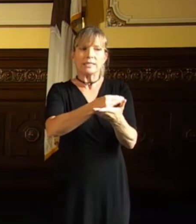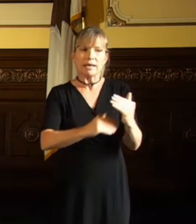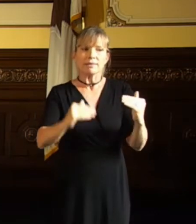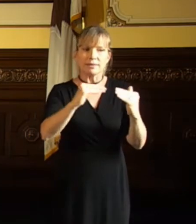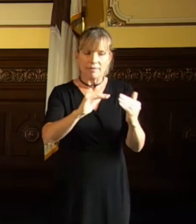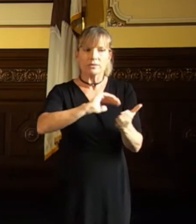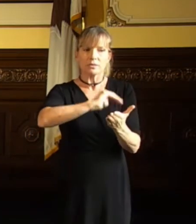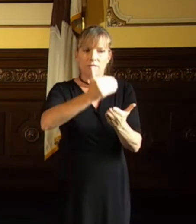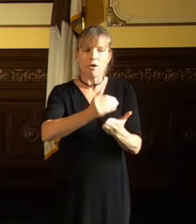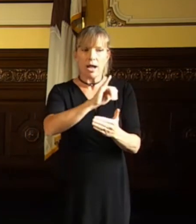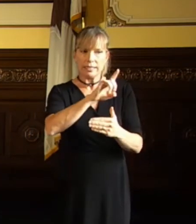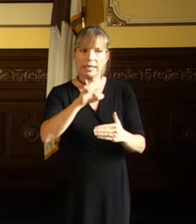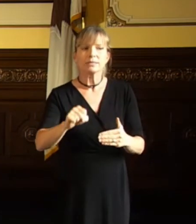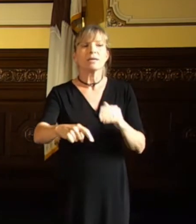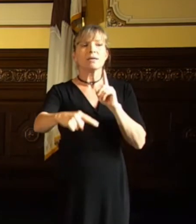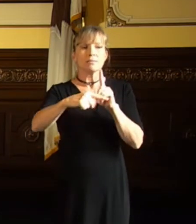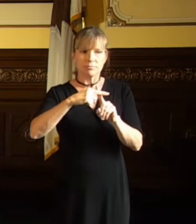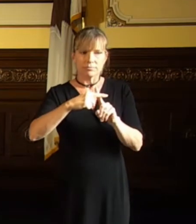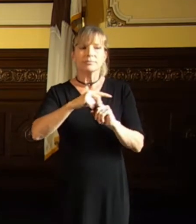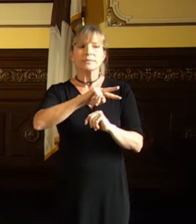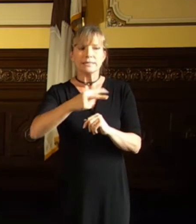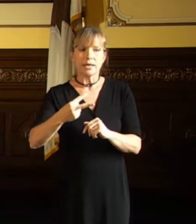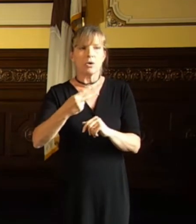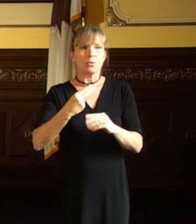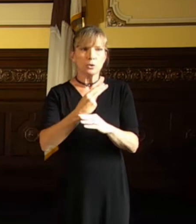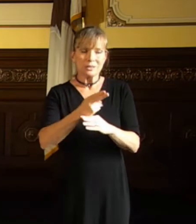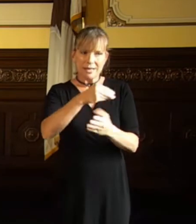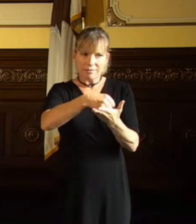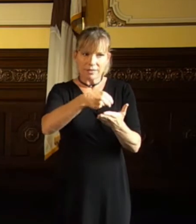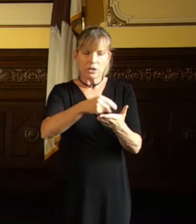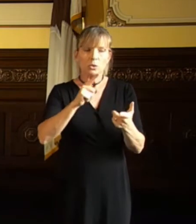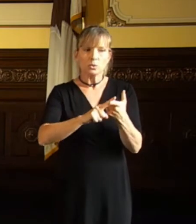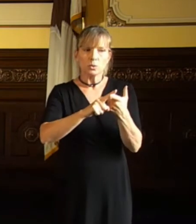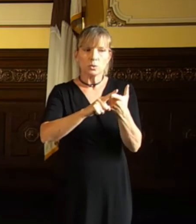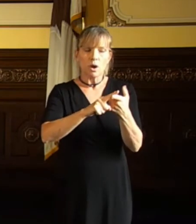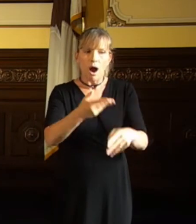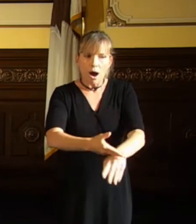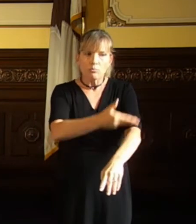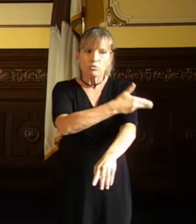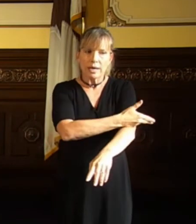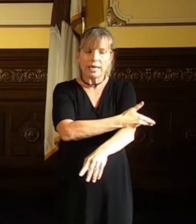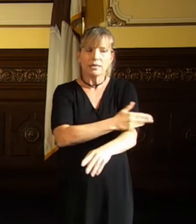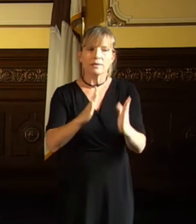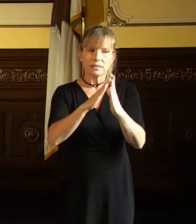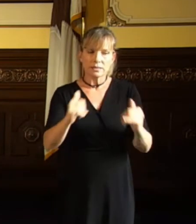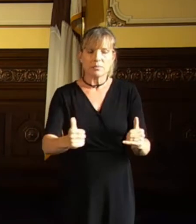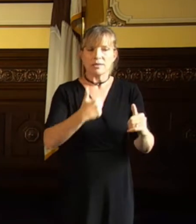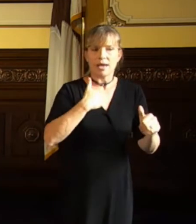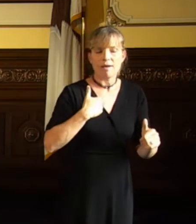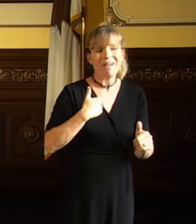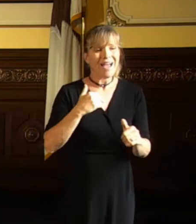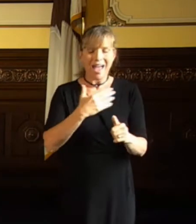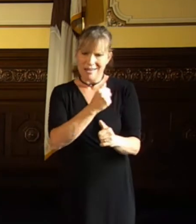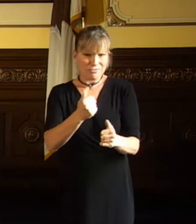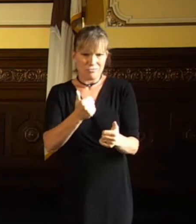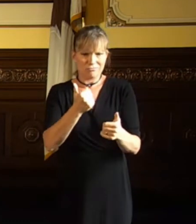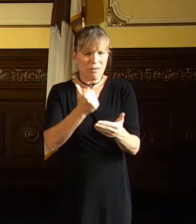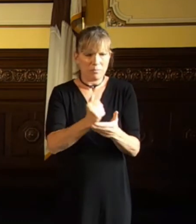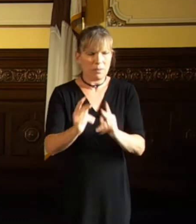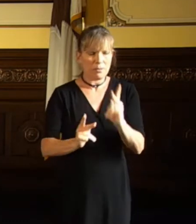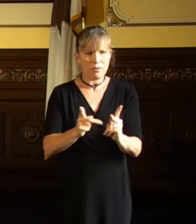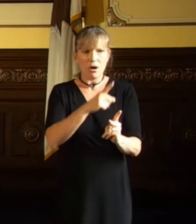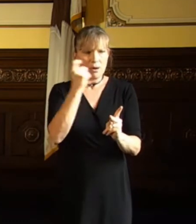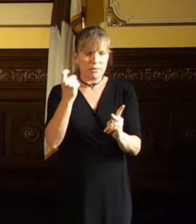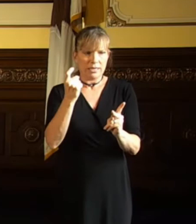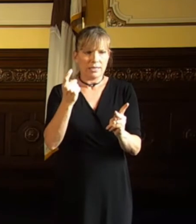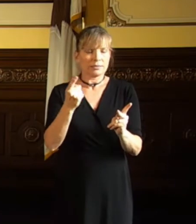IDES, and secondly, that we are working to use that funding to upgrade the systems that exist and the people, because there's been a